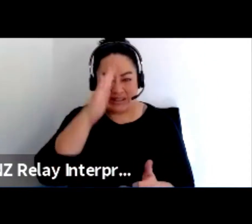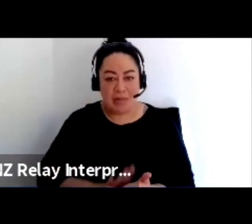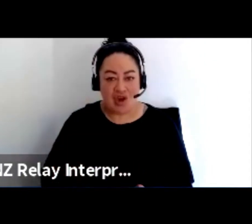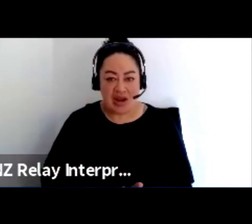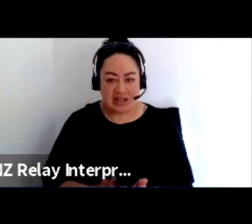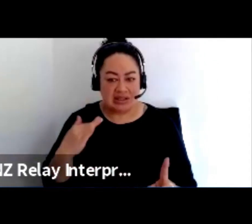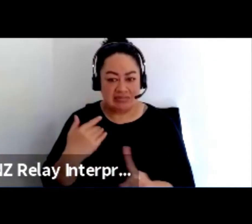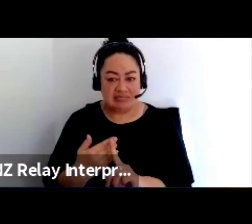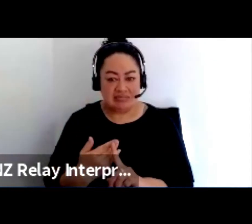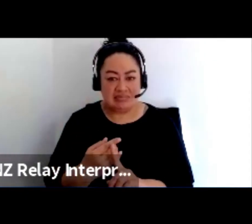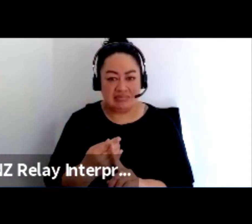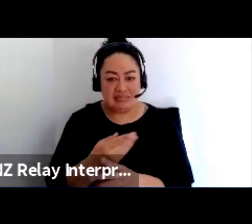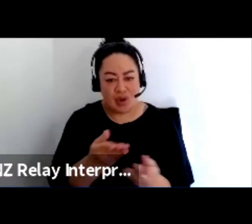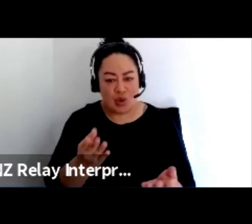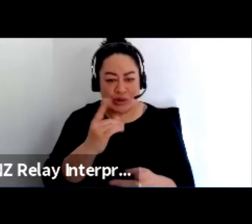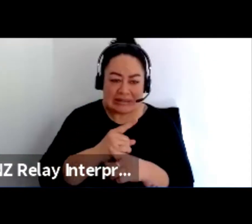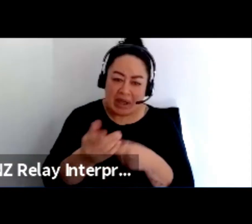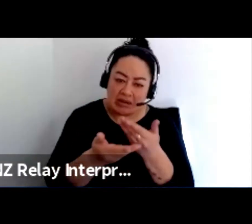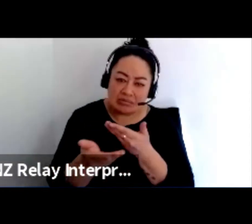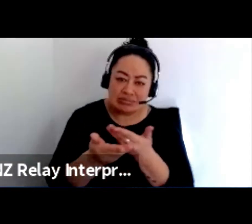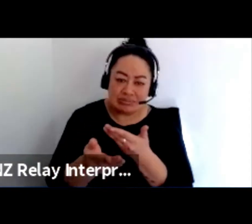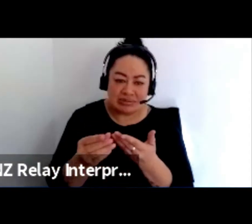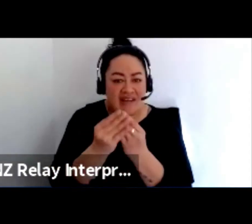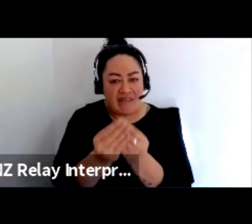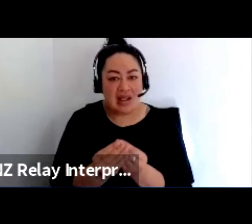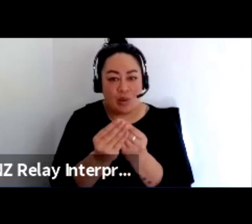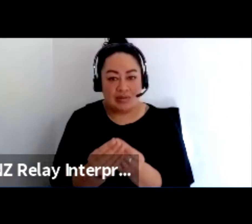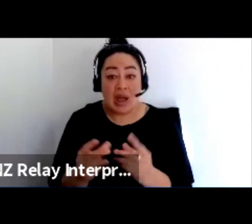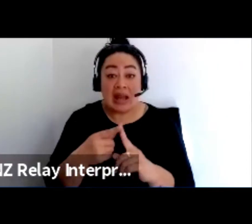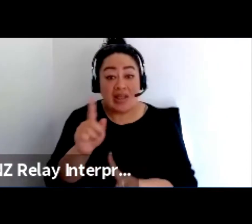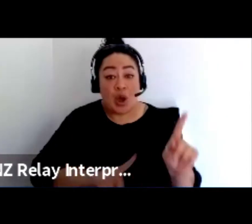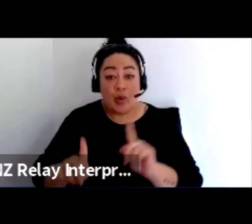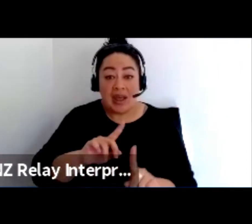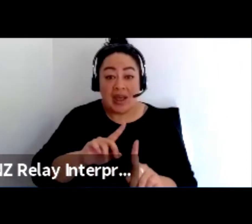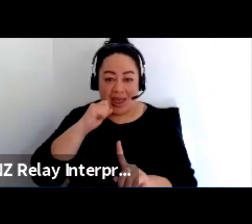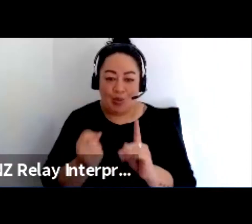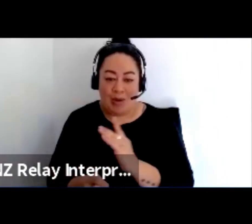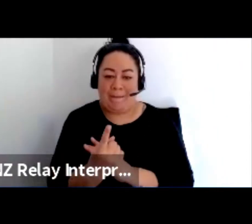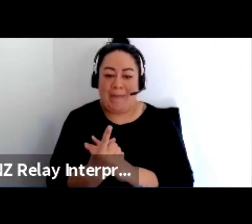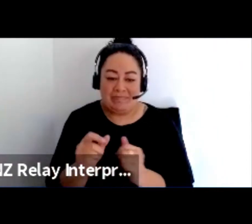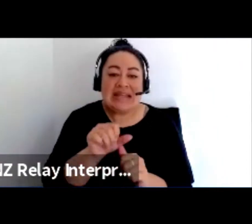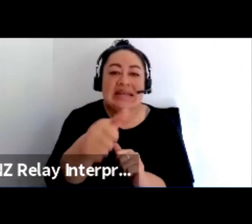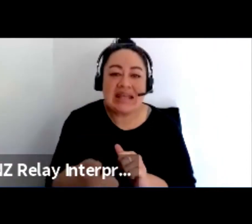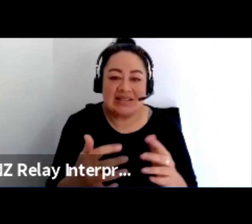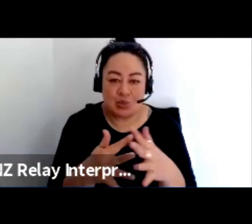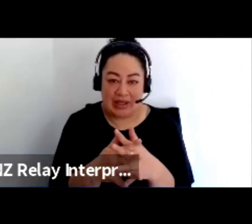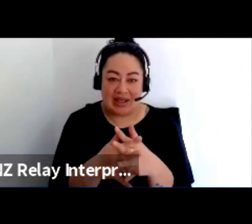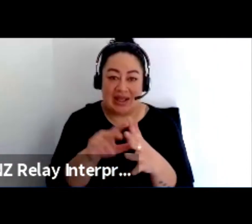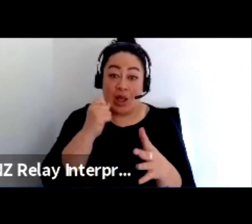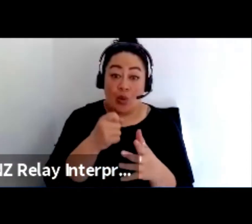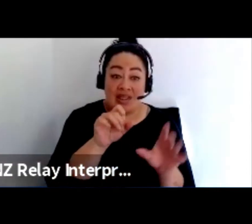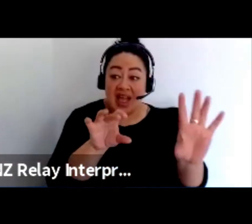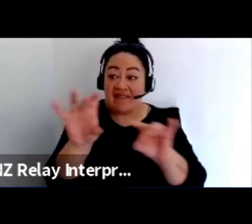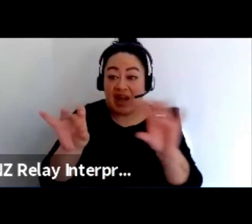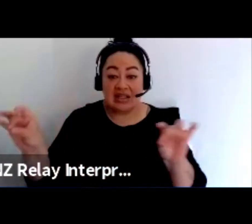really important. So we'll have another hui next week, and we'll invite the providers, the service